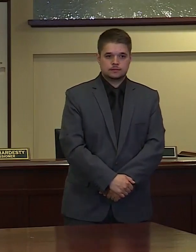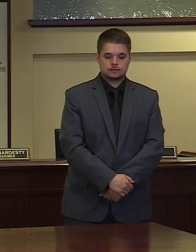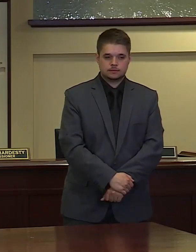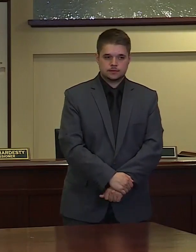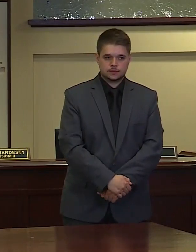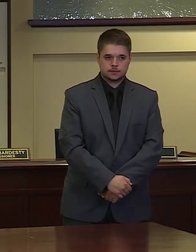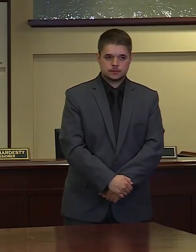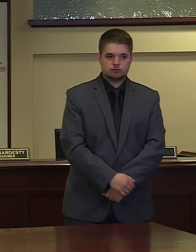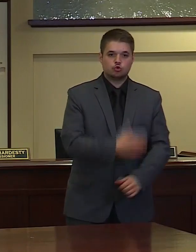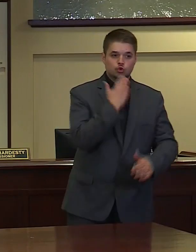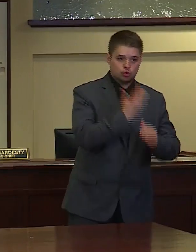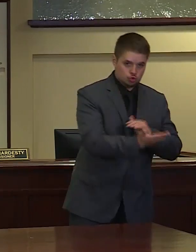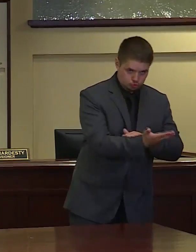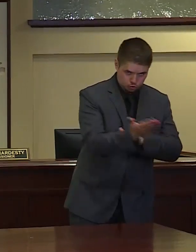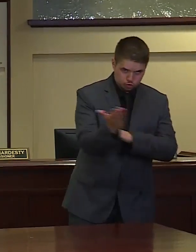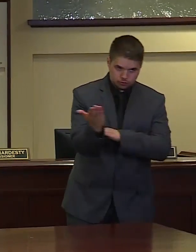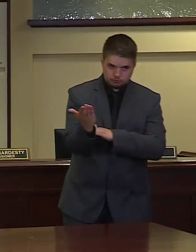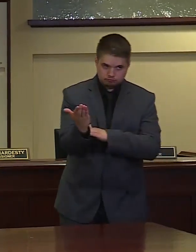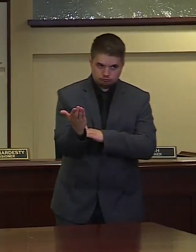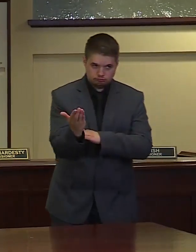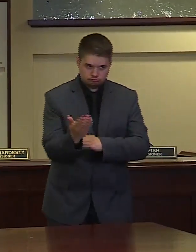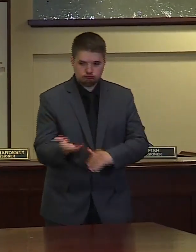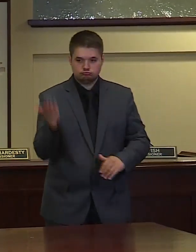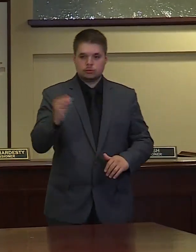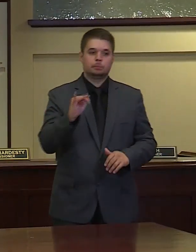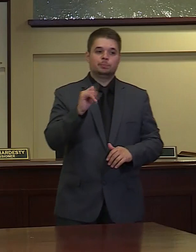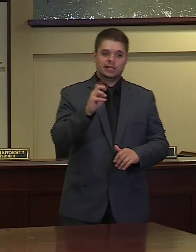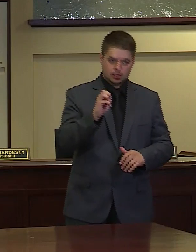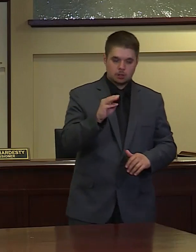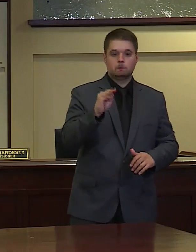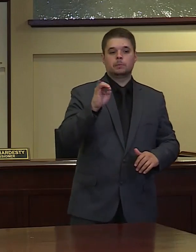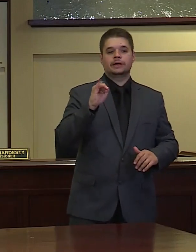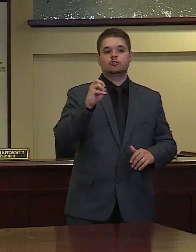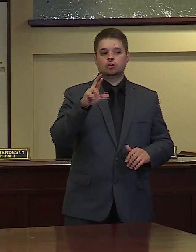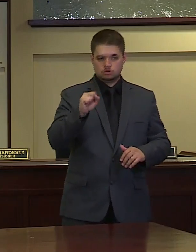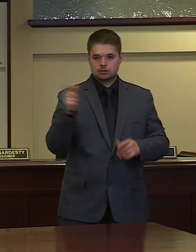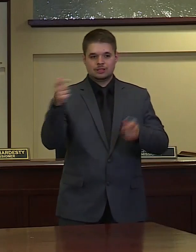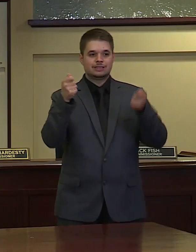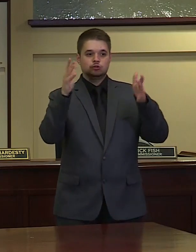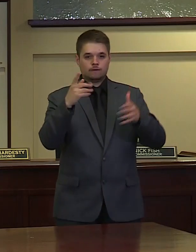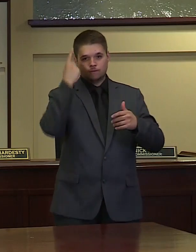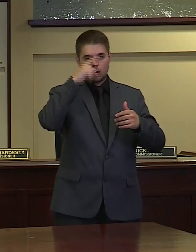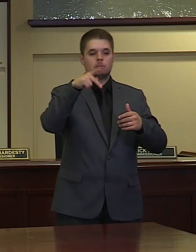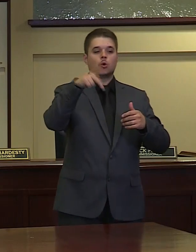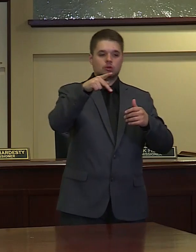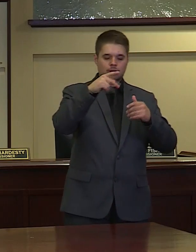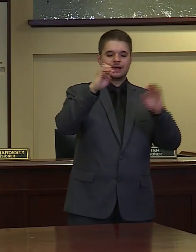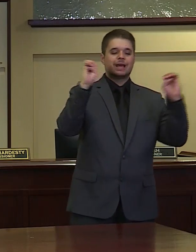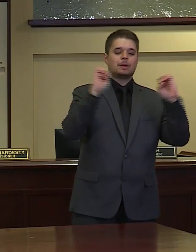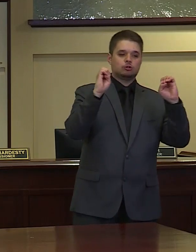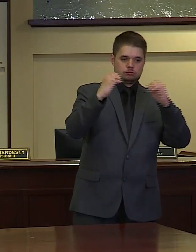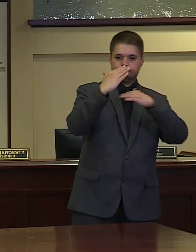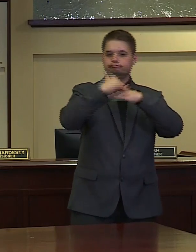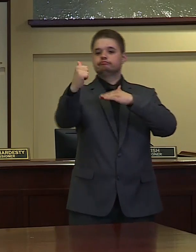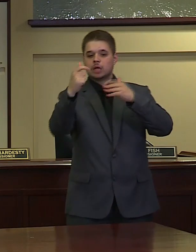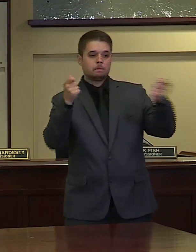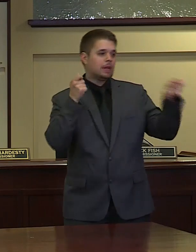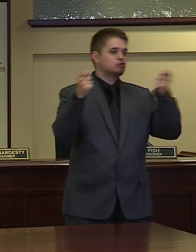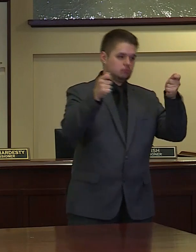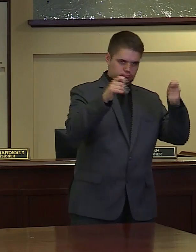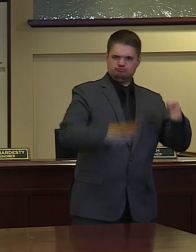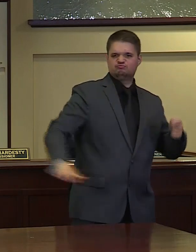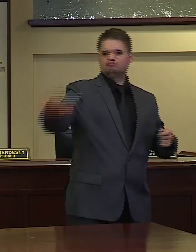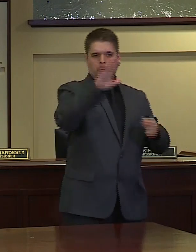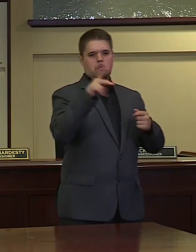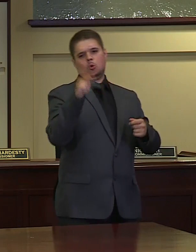Well, good morning, everybody. My name is Mike Myers. I'm the director of Portland Bureau of Emergency Management for the City of Portland. I've been asked to speak